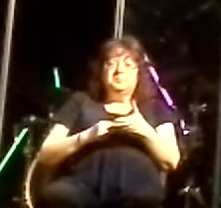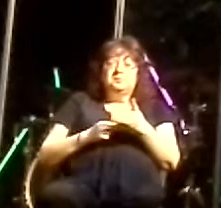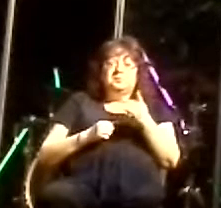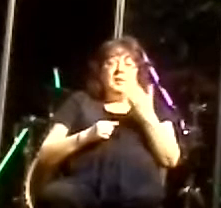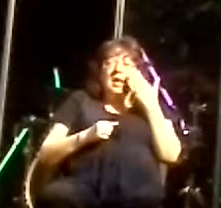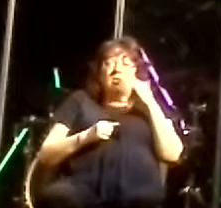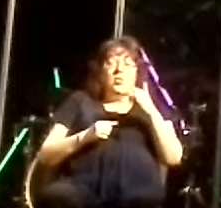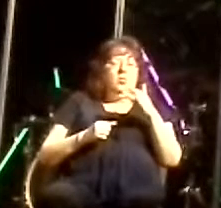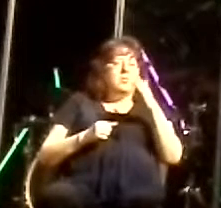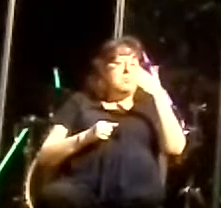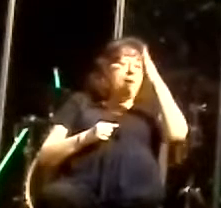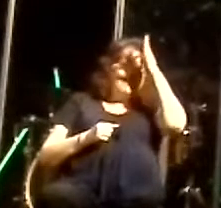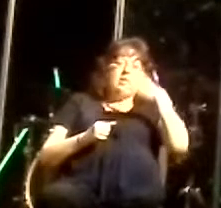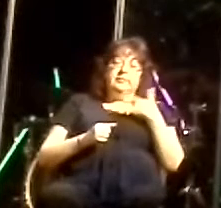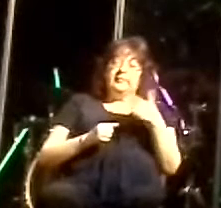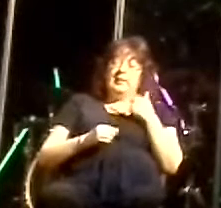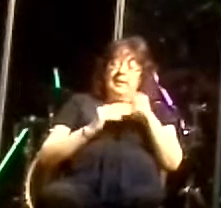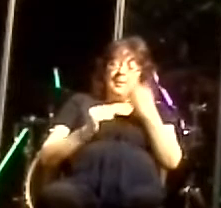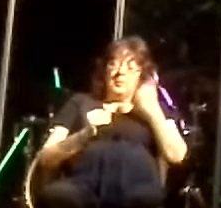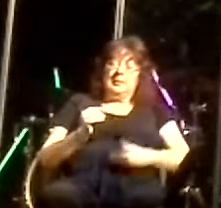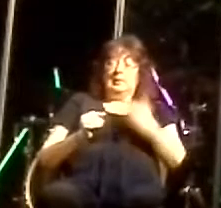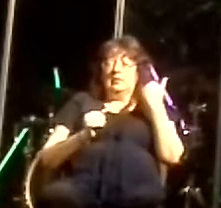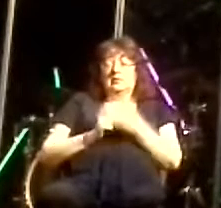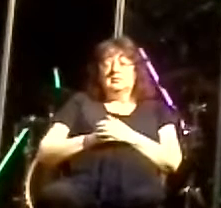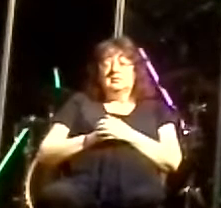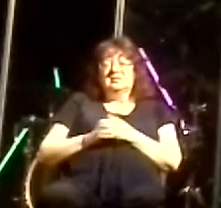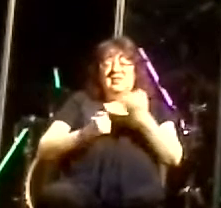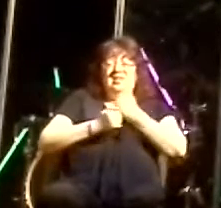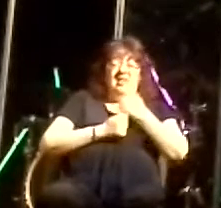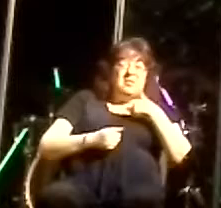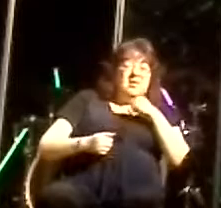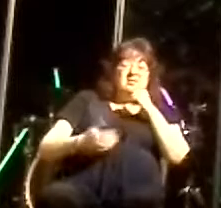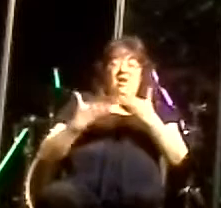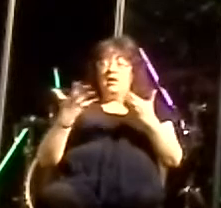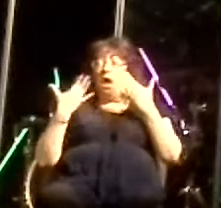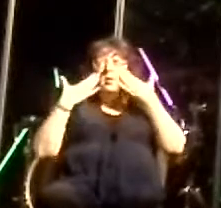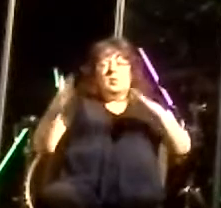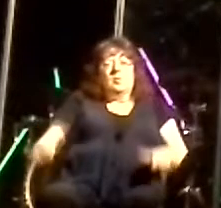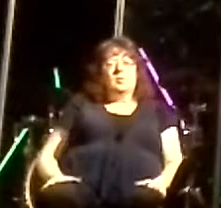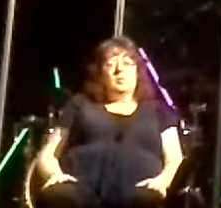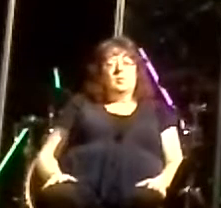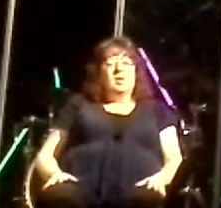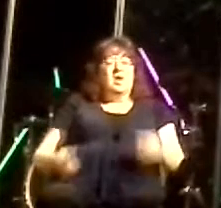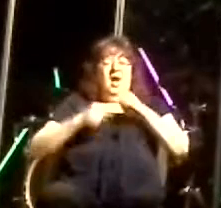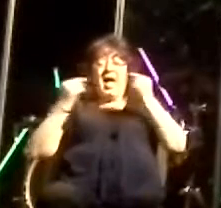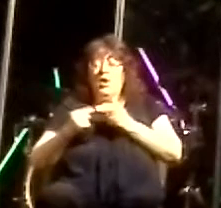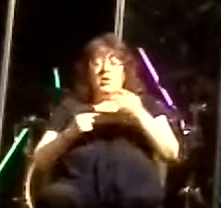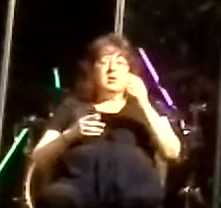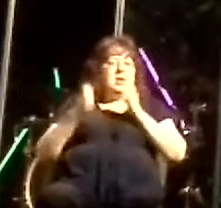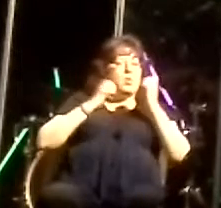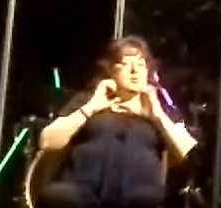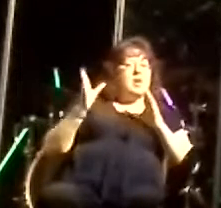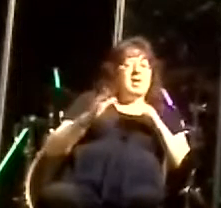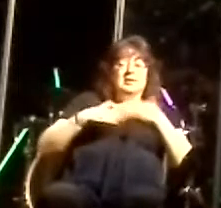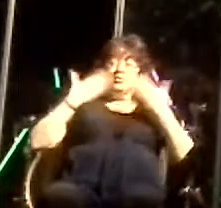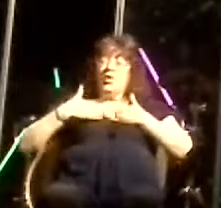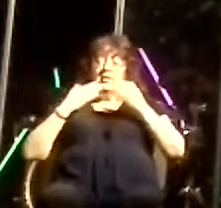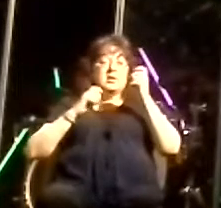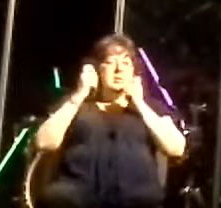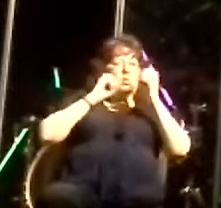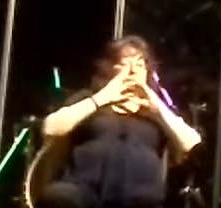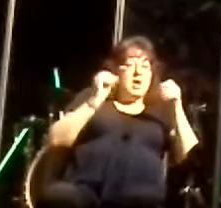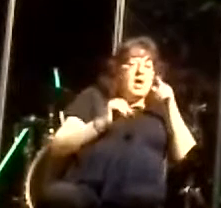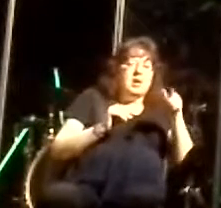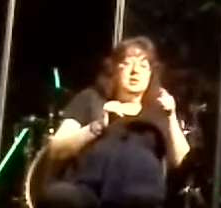never knew how my father felt about me. When I hurt, I saw no emotion. When I was joyful, I saw no emotion. I